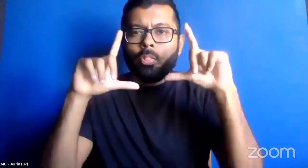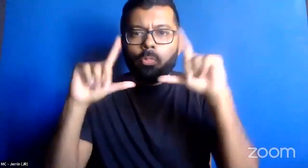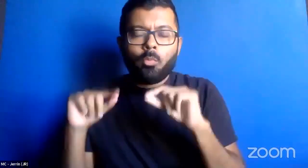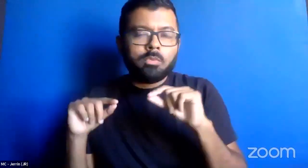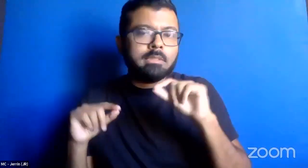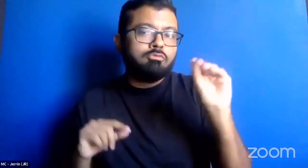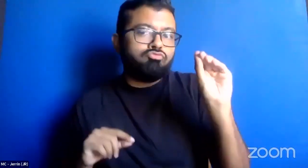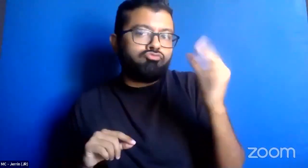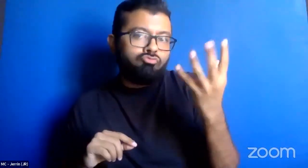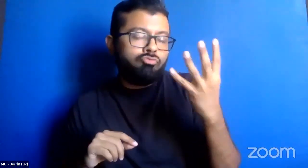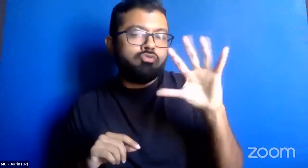Okay,